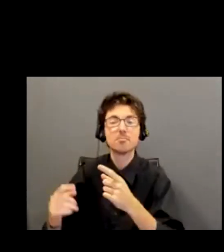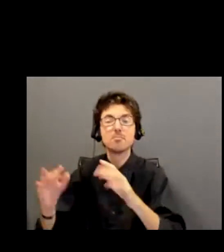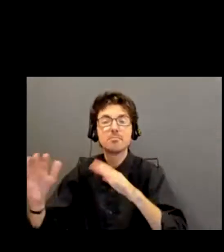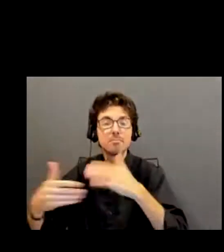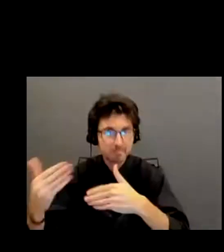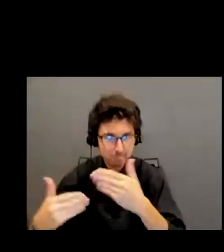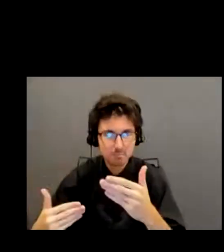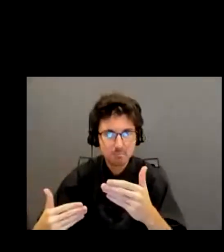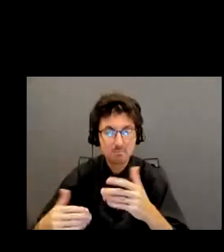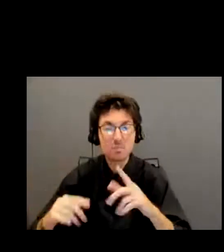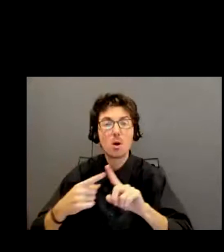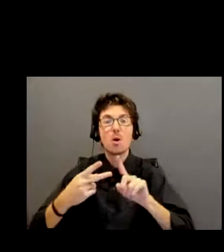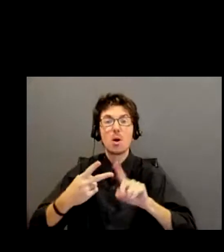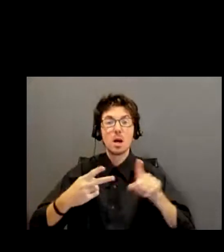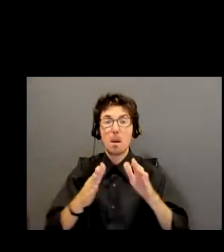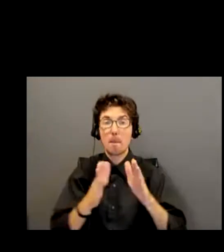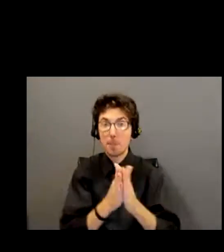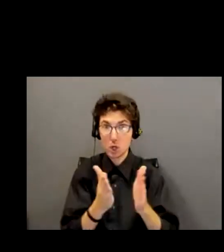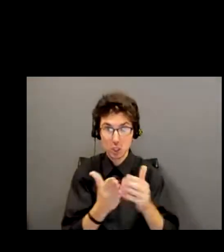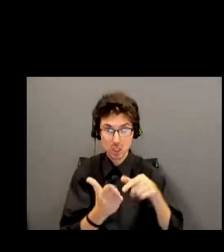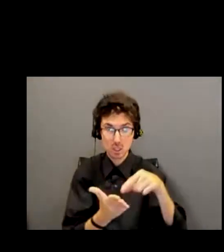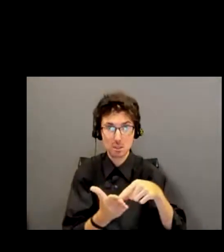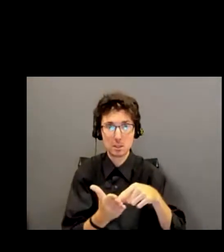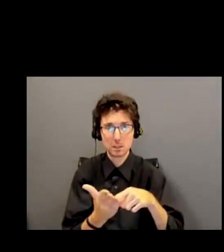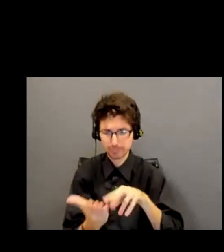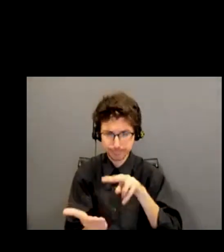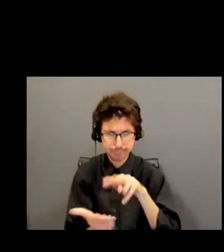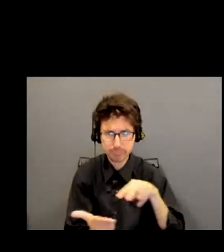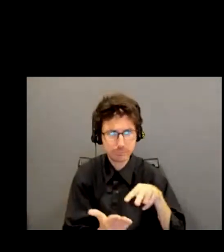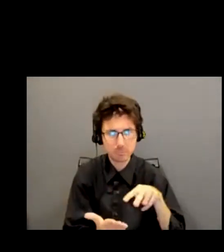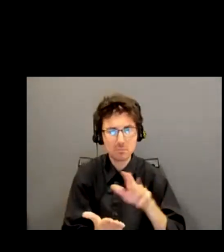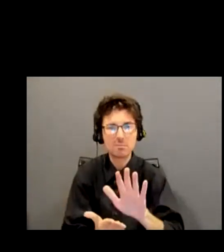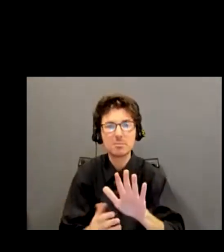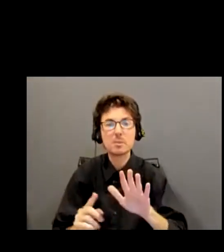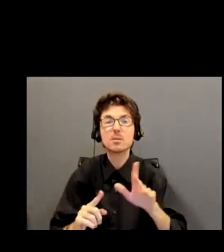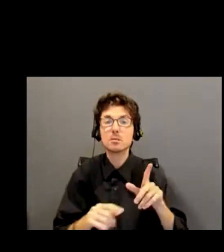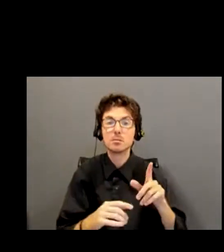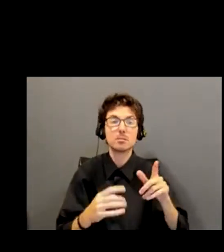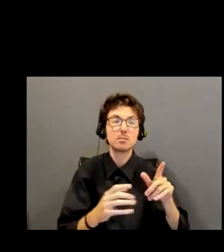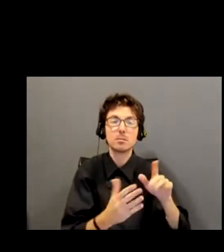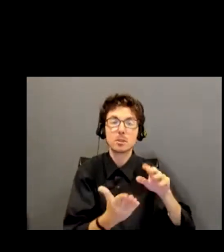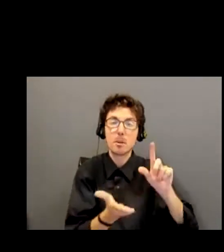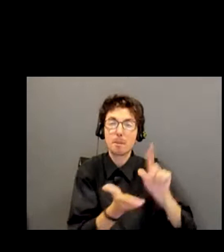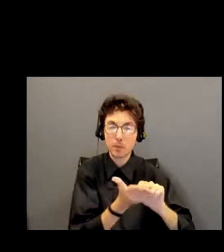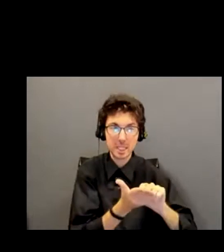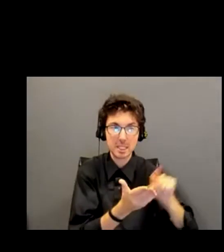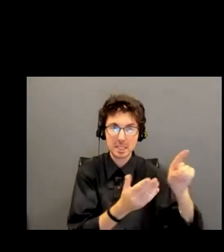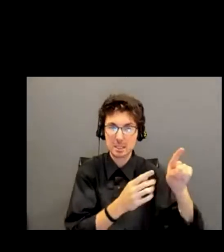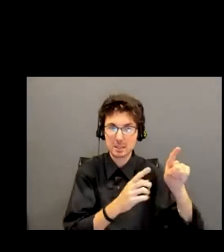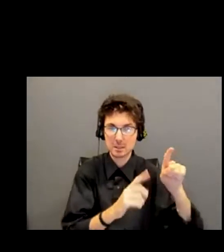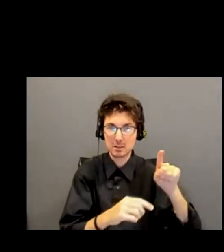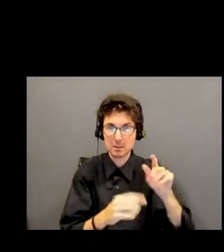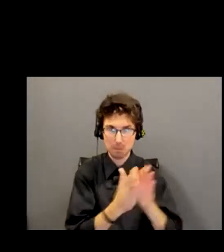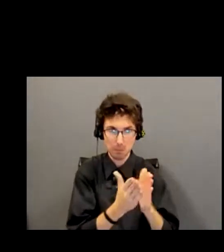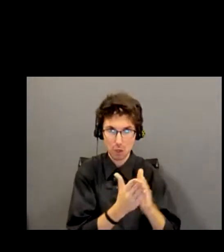Blind and Visually Impaired in Tel Aviv, which produces and prints the book in Braille and